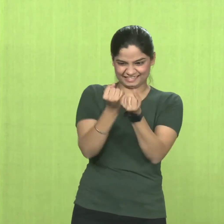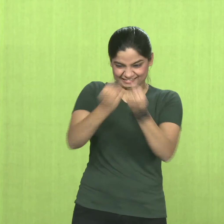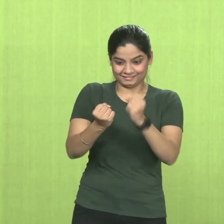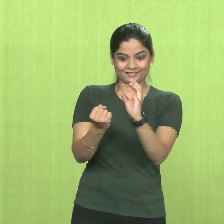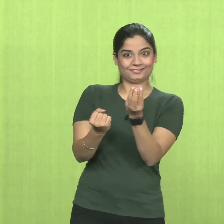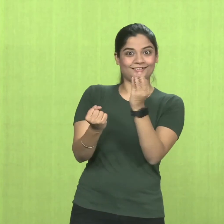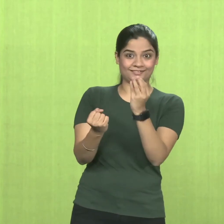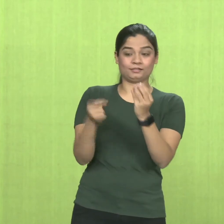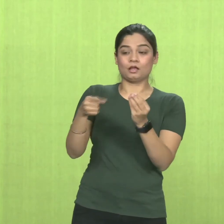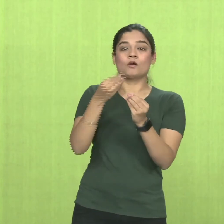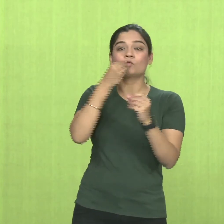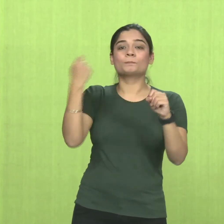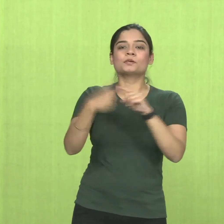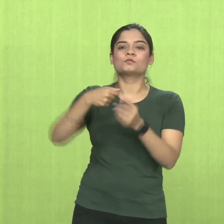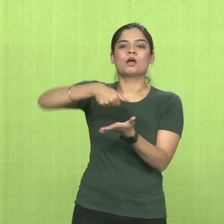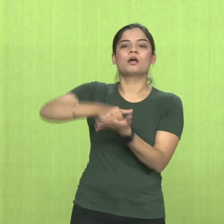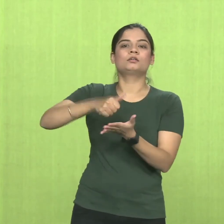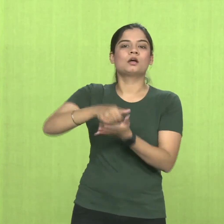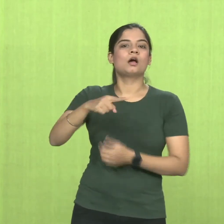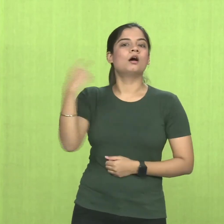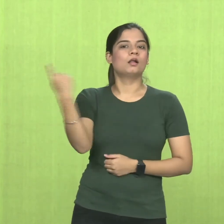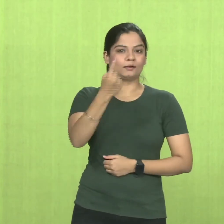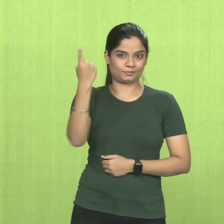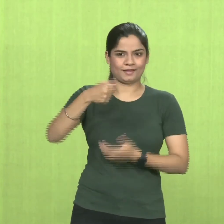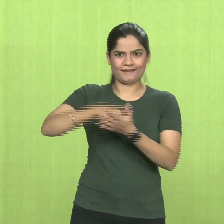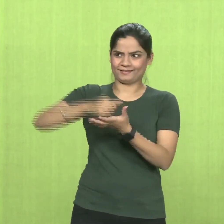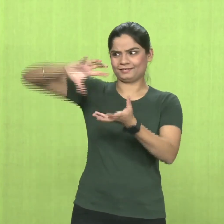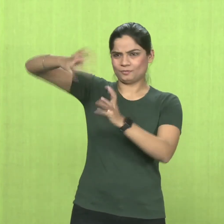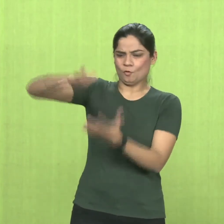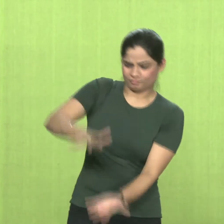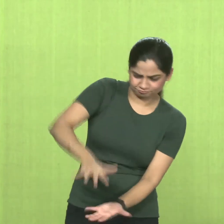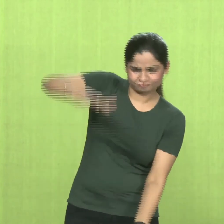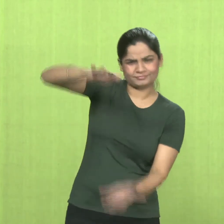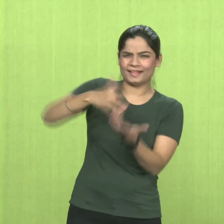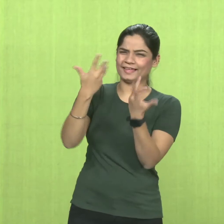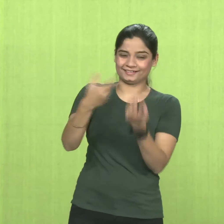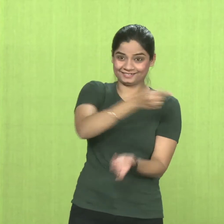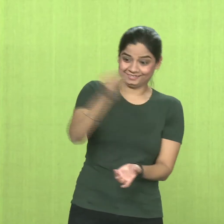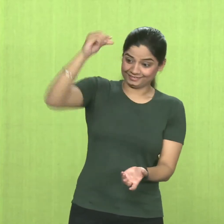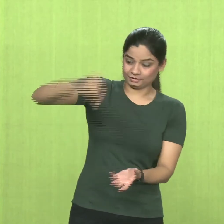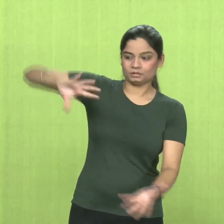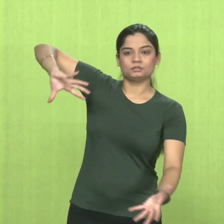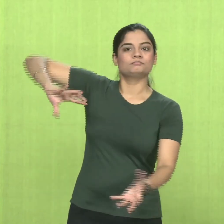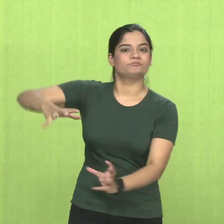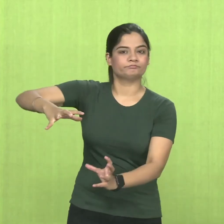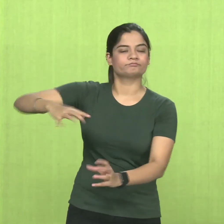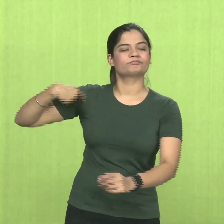make a ball and keep them in the wheat, any container where you're keeping wheat, so that